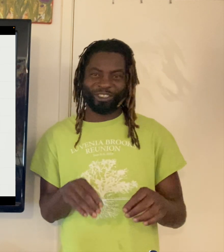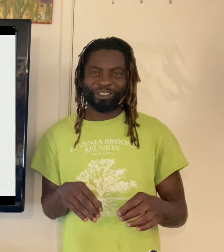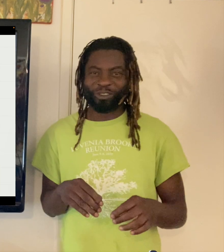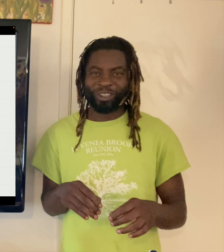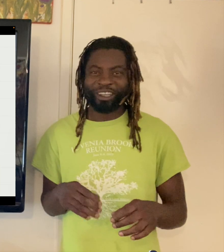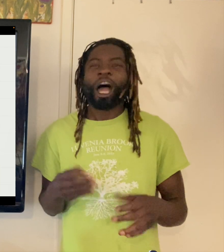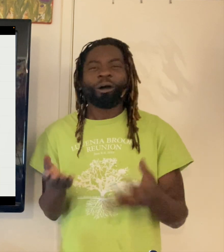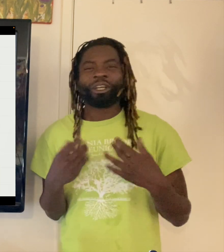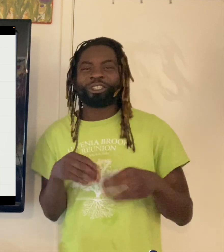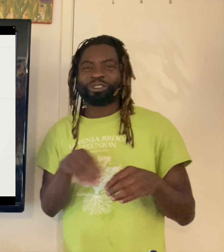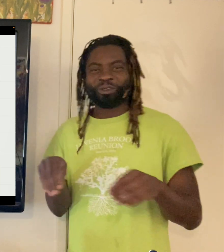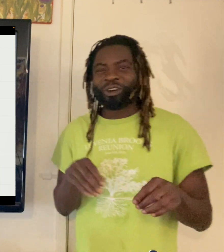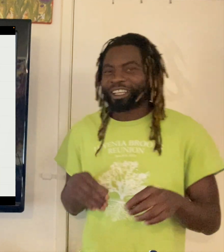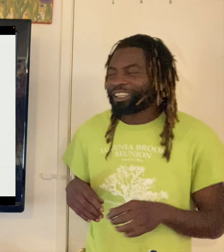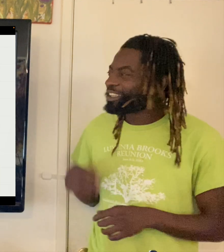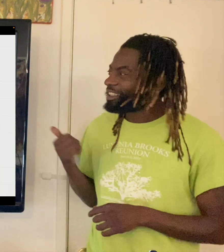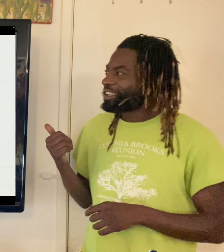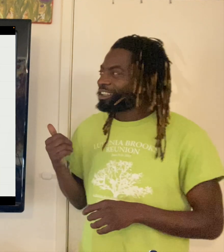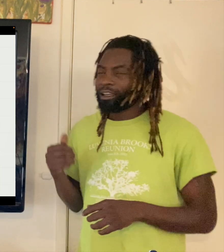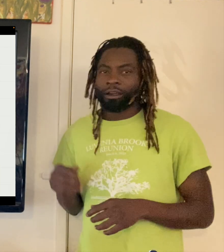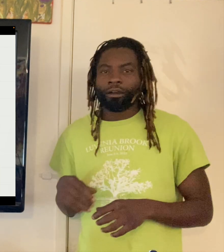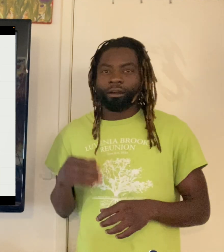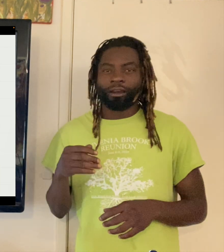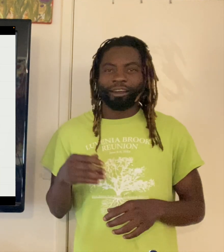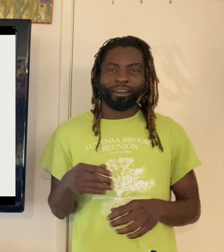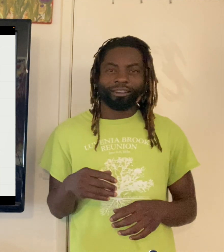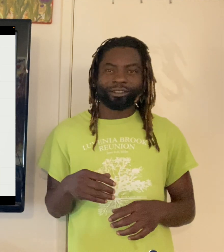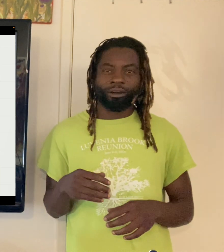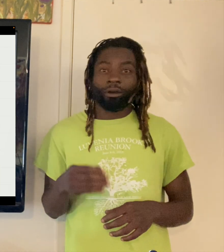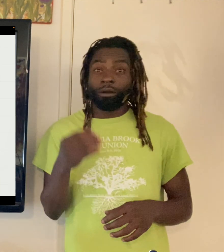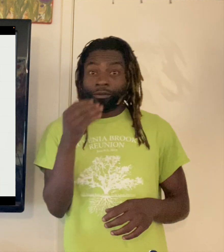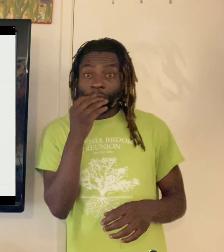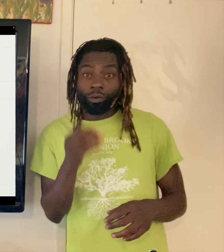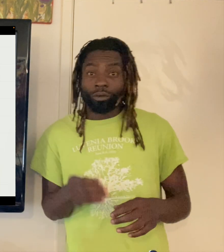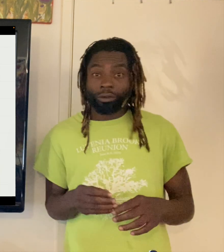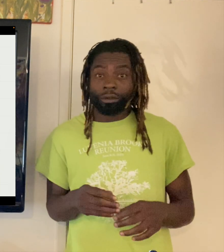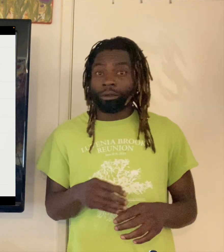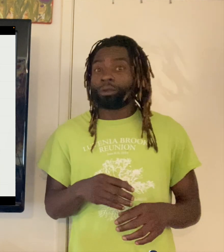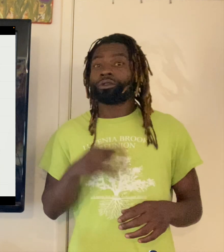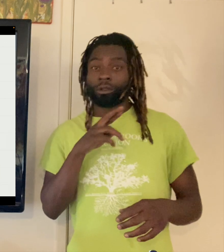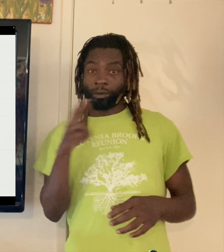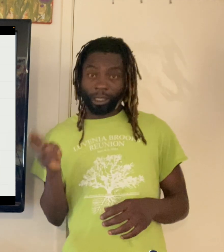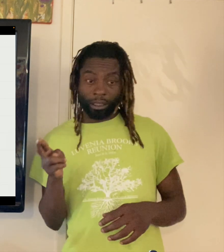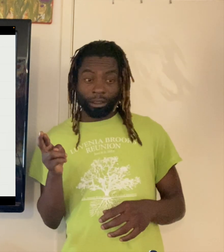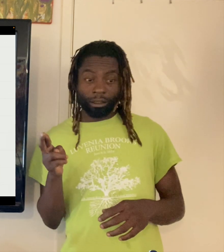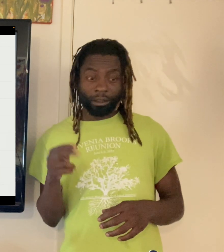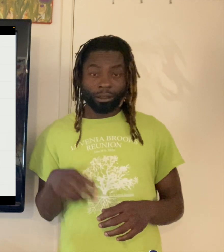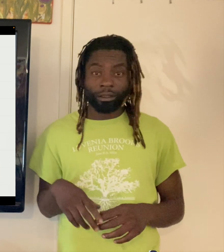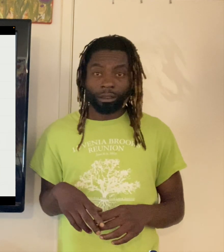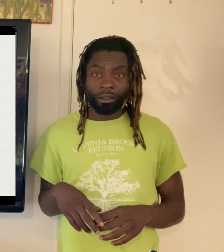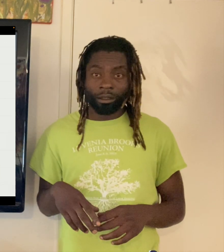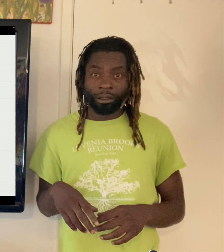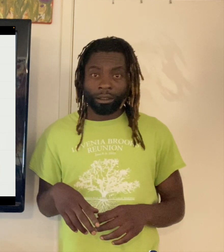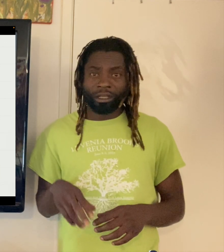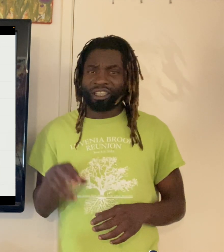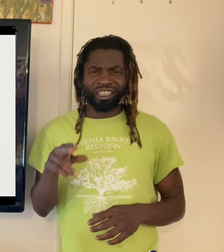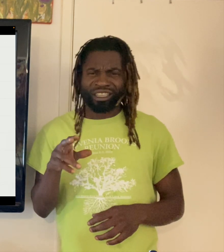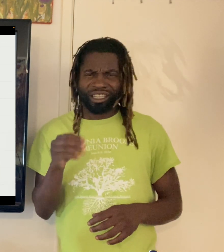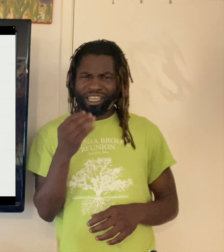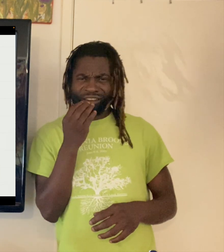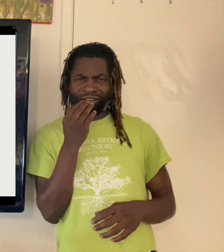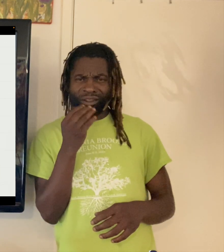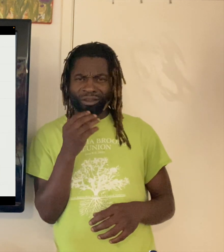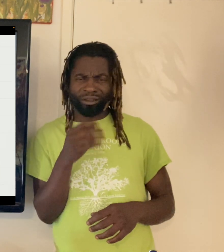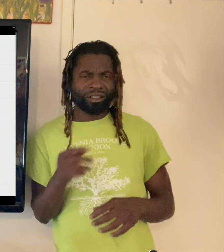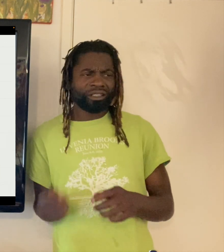me into 2 groups. I want all the shapes that are food to go to the right side over here, and all